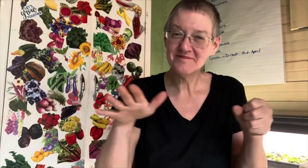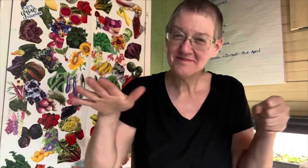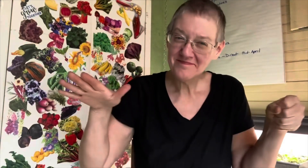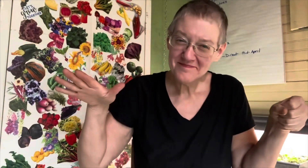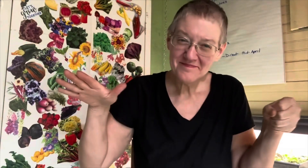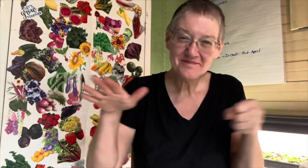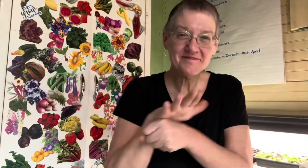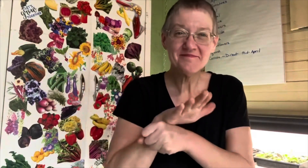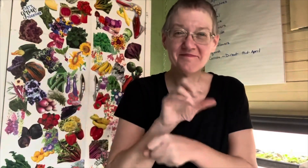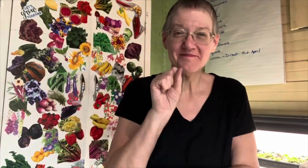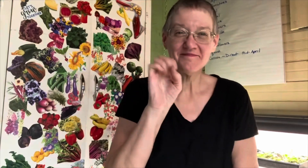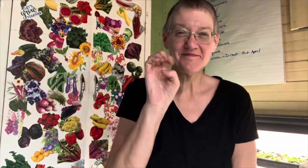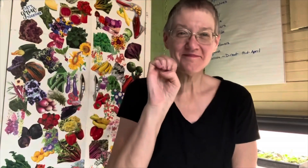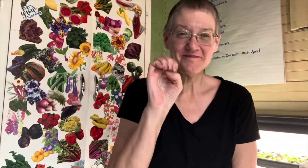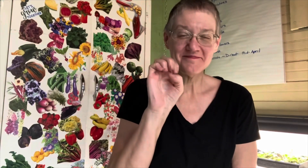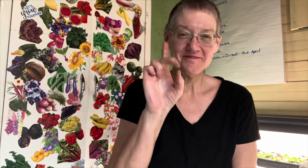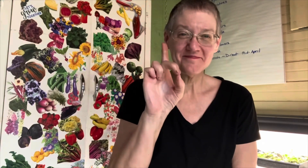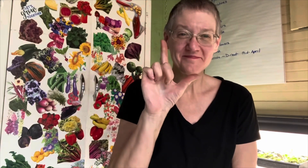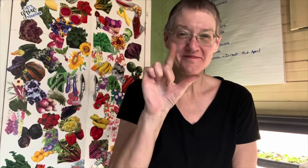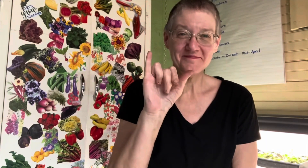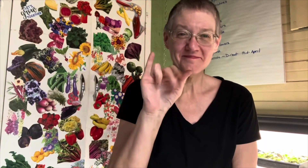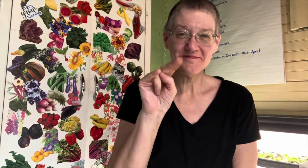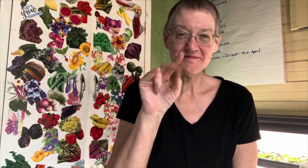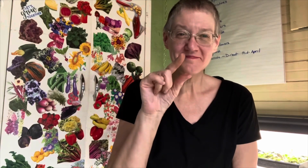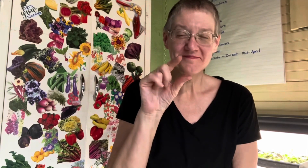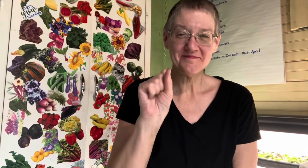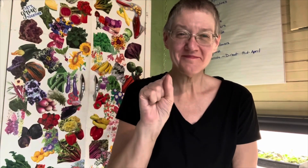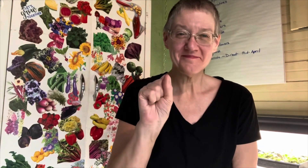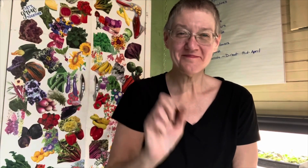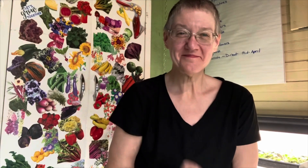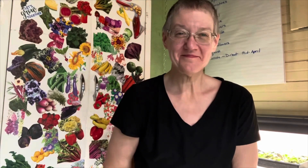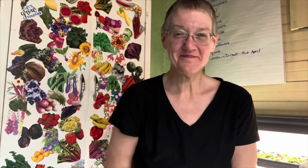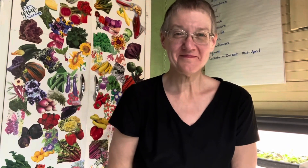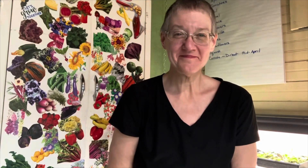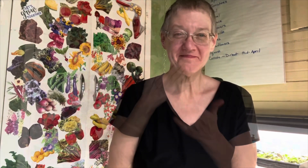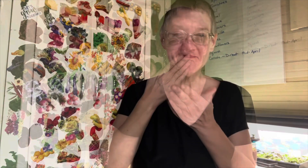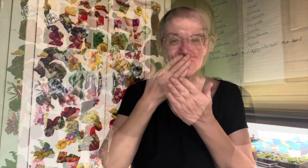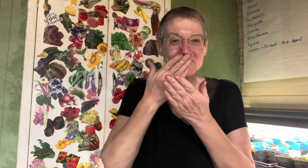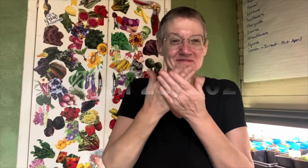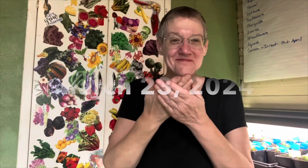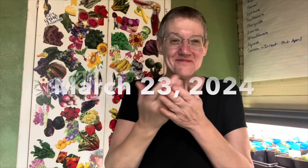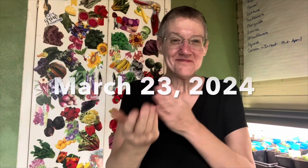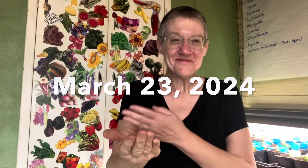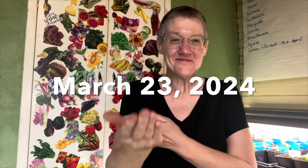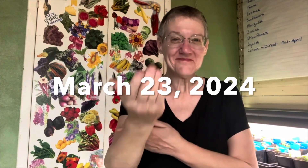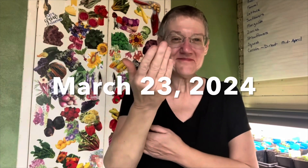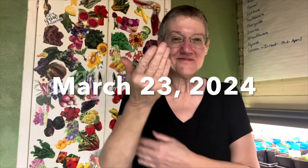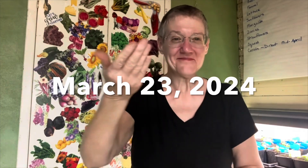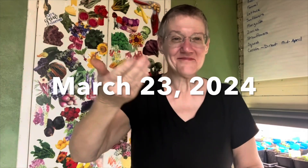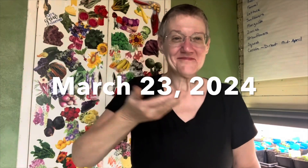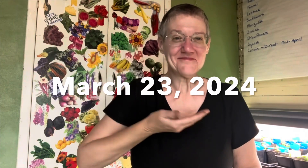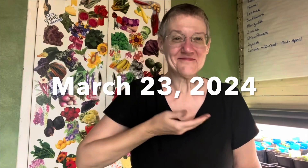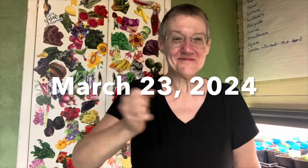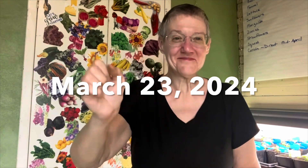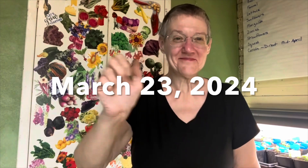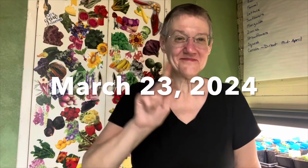Wow, the grow room is full of seedlings. Good morning and welcome back